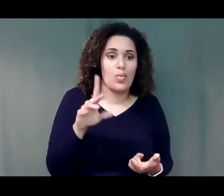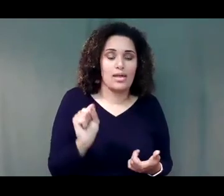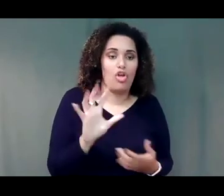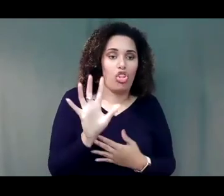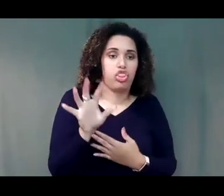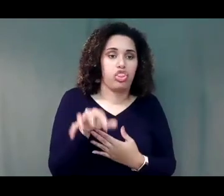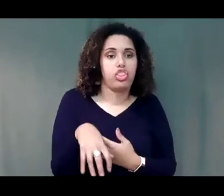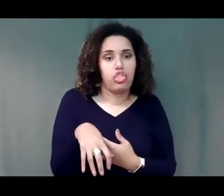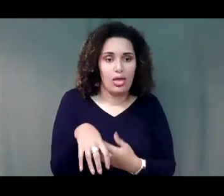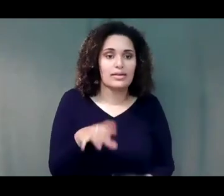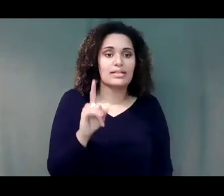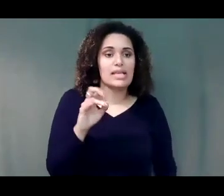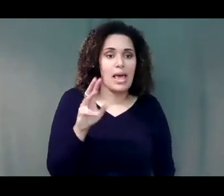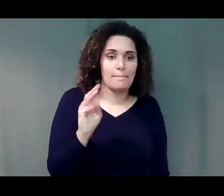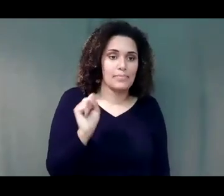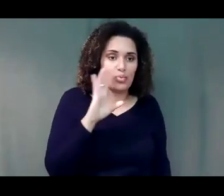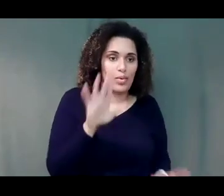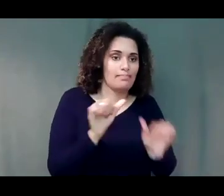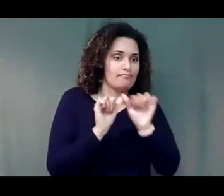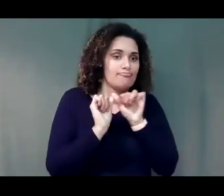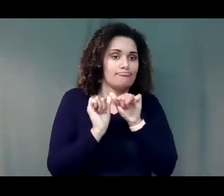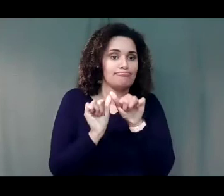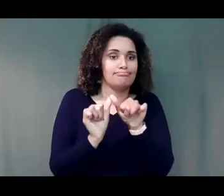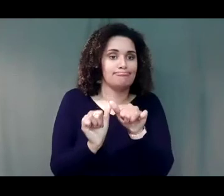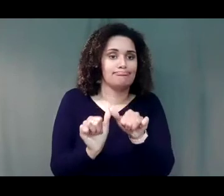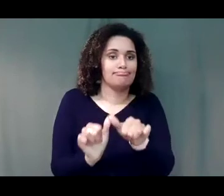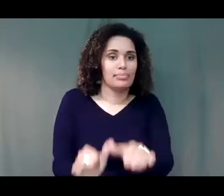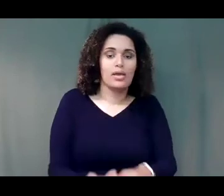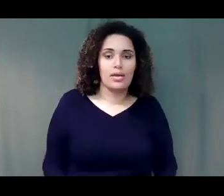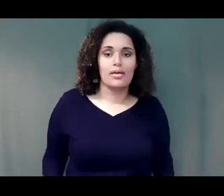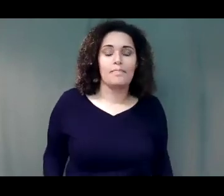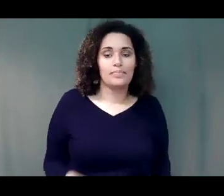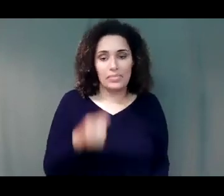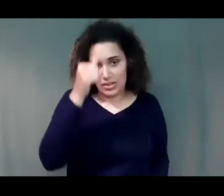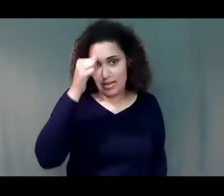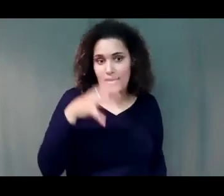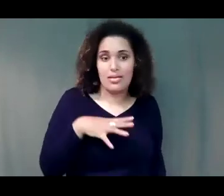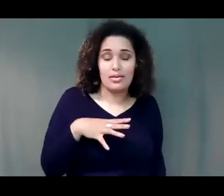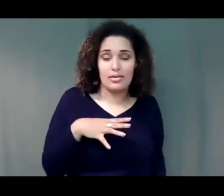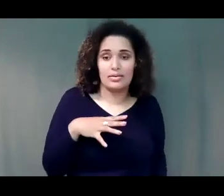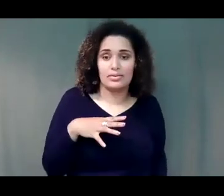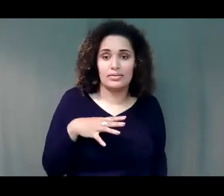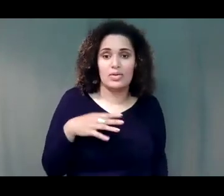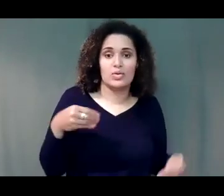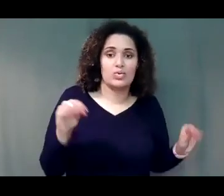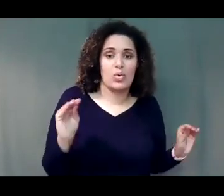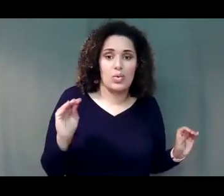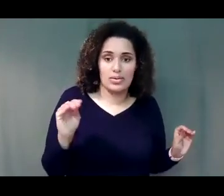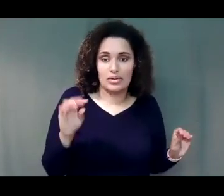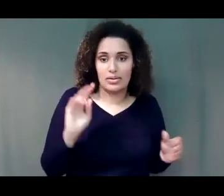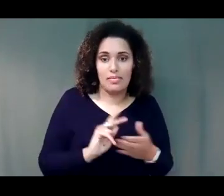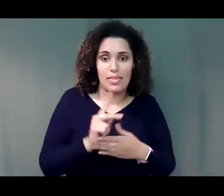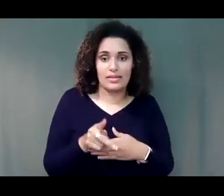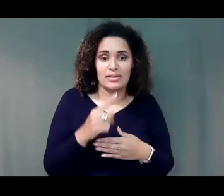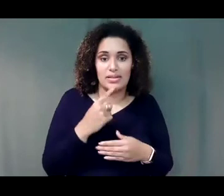so much, sedums don't. They love to, they will, the guy that sold them to us said you could take these